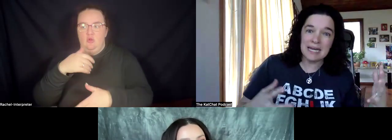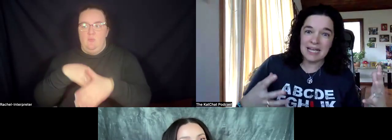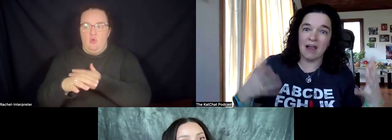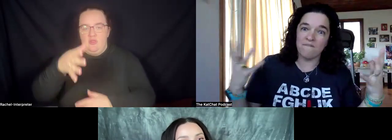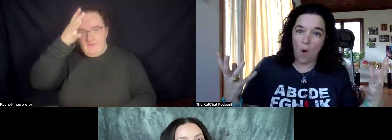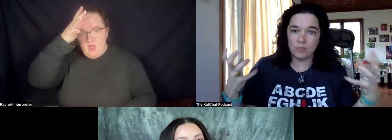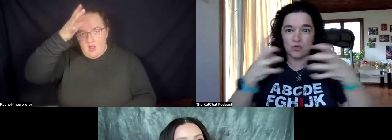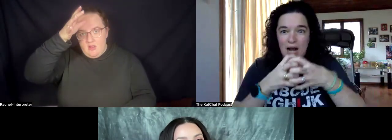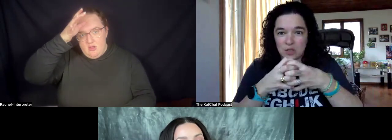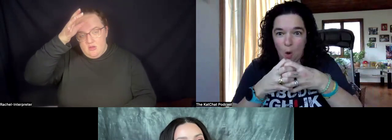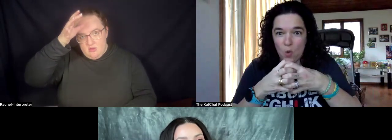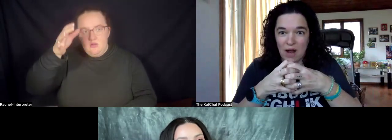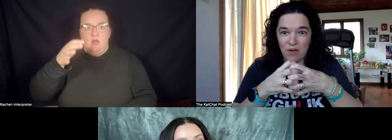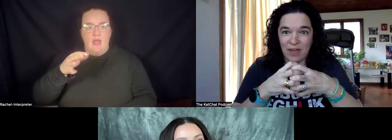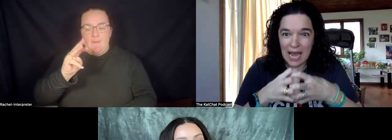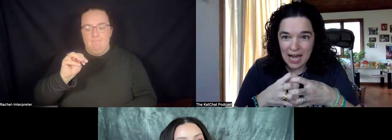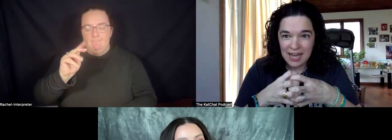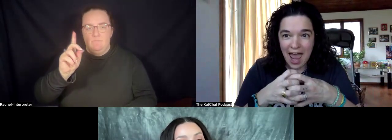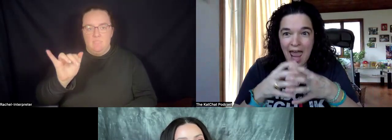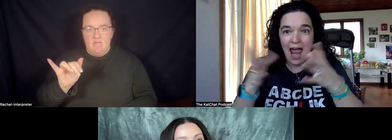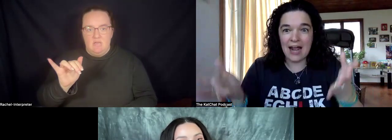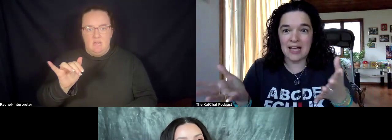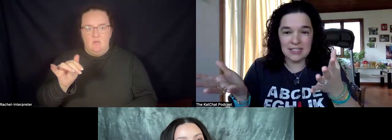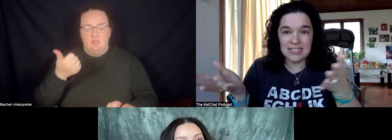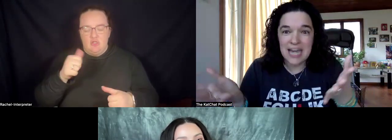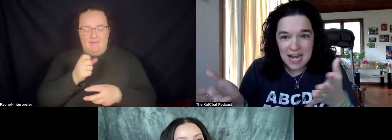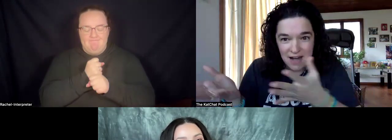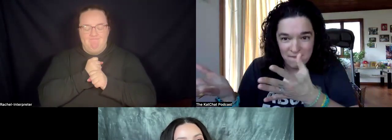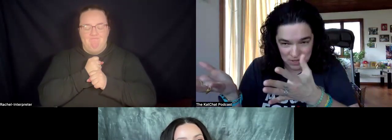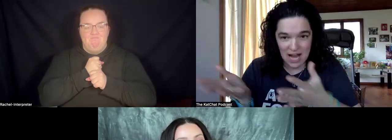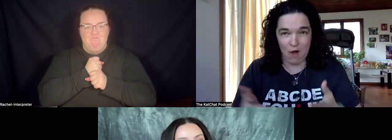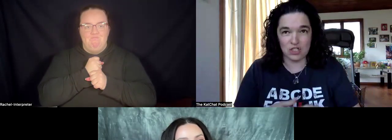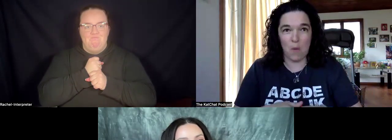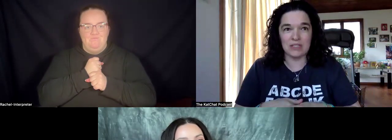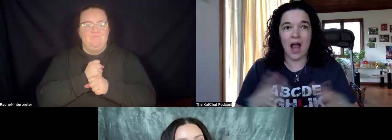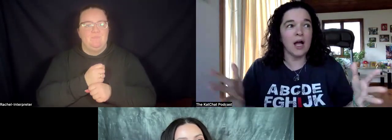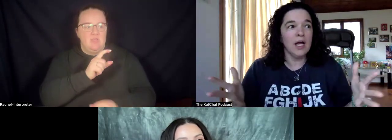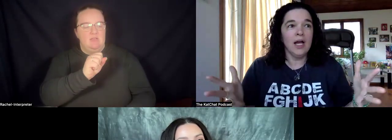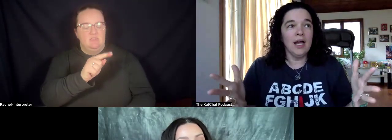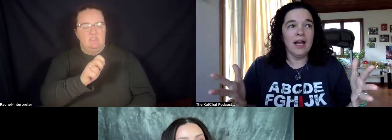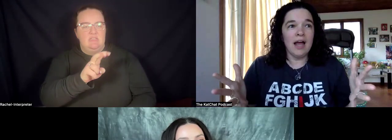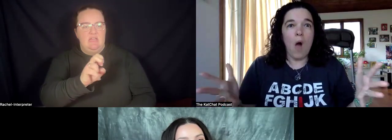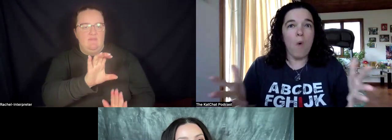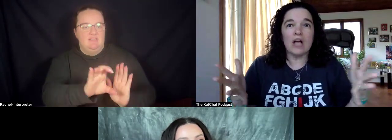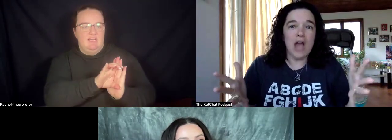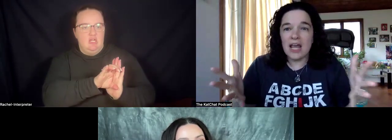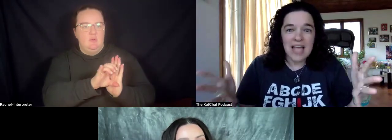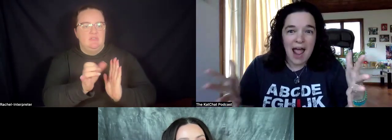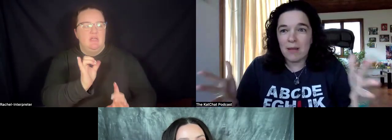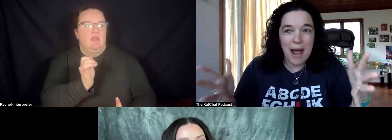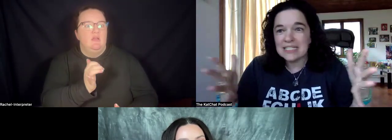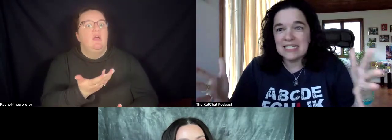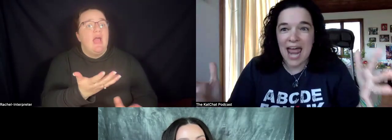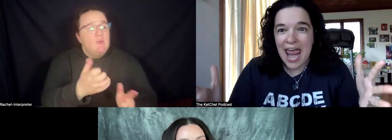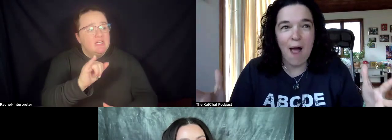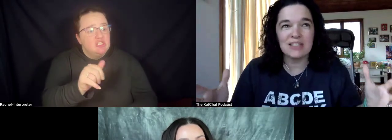and Mindy of course was trying to hold everything in and the character was like I want Janet to